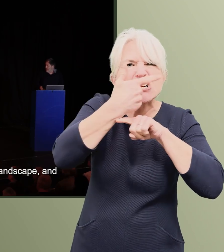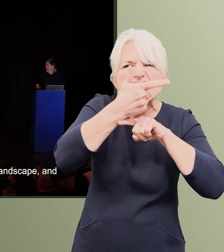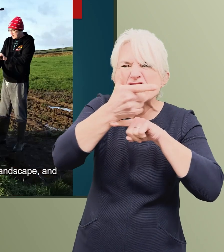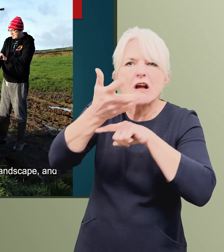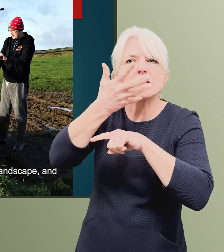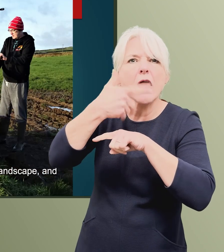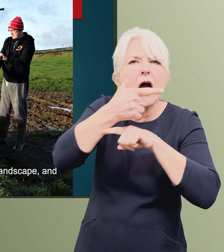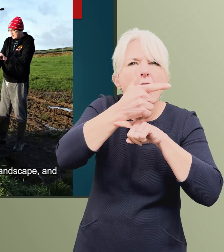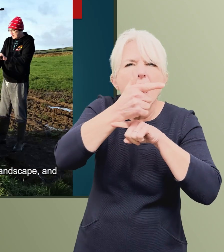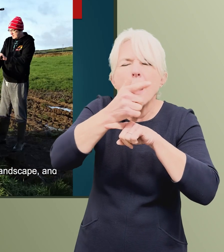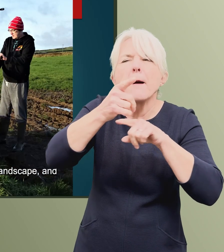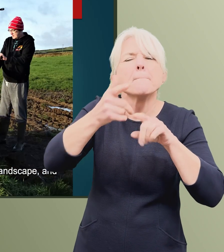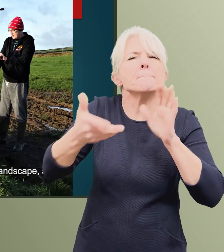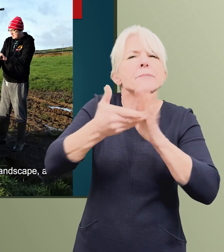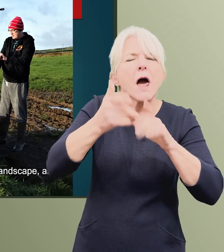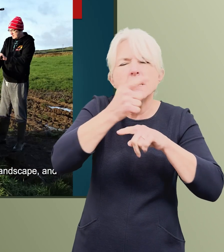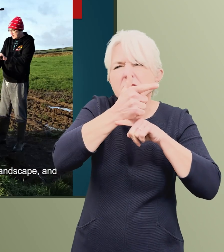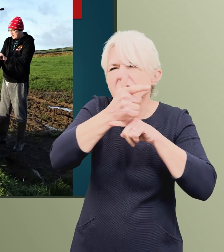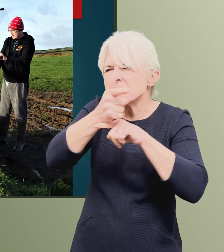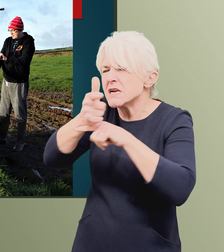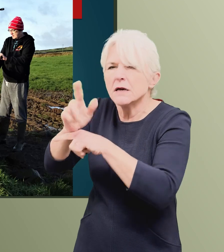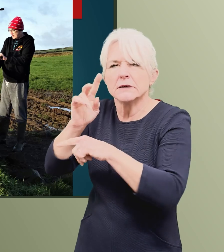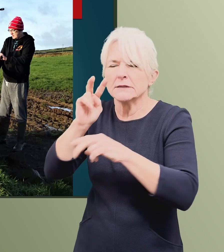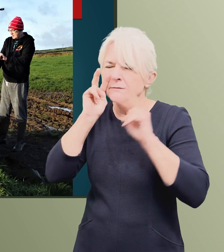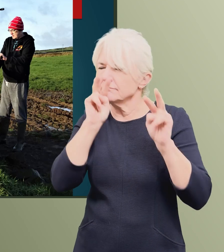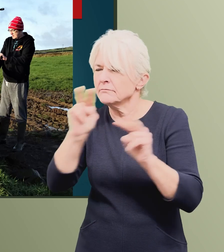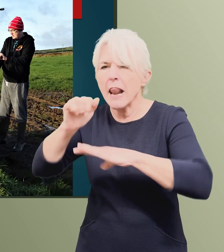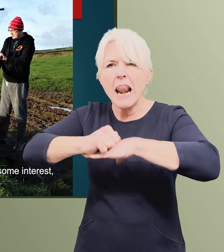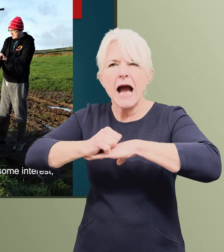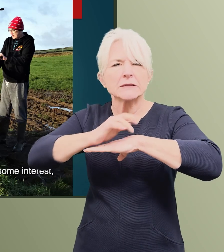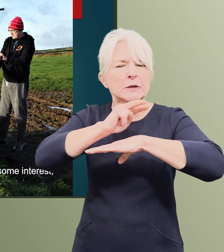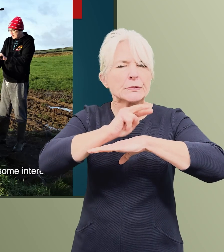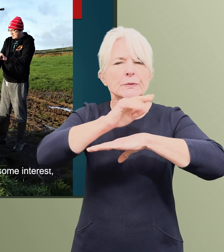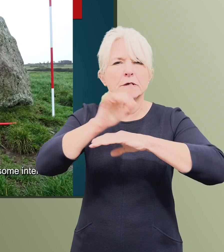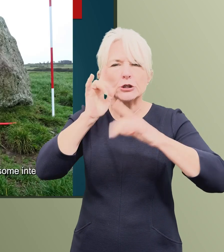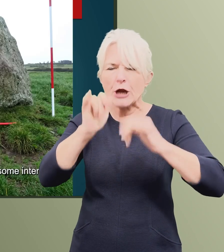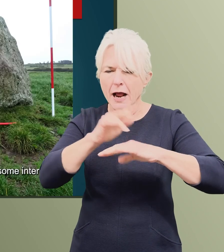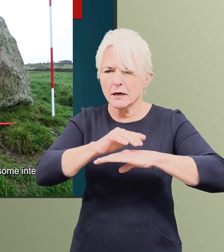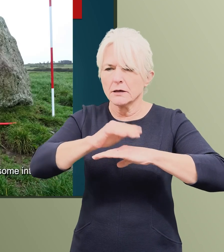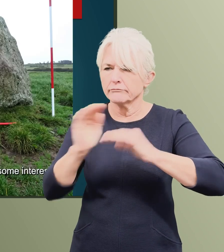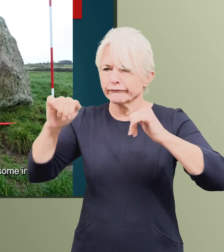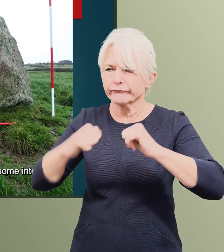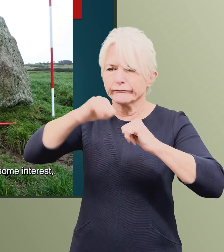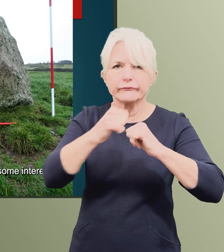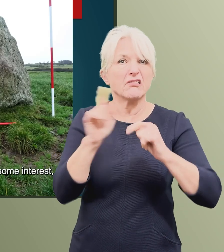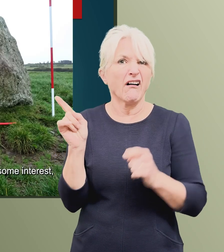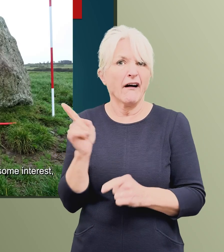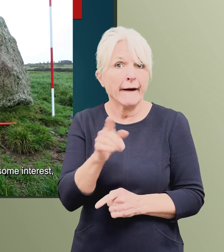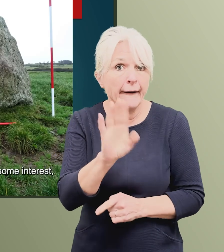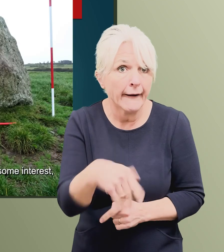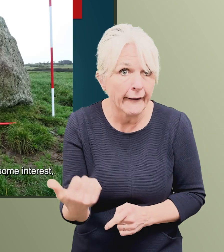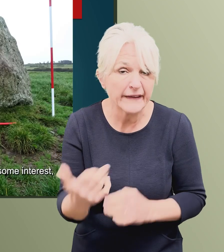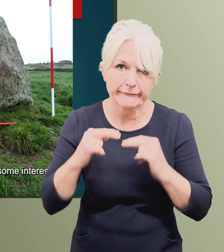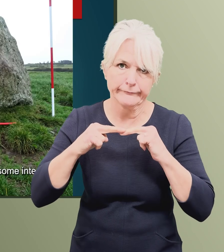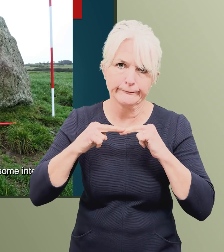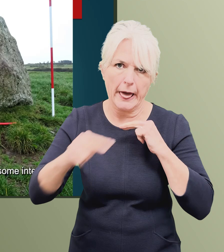contour survey of the landscape, and guess what? Flat as a pancake. There's the site just before we started to put in some